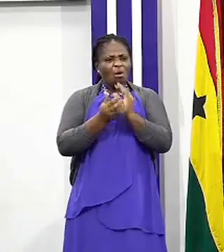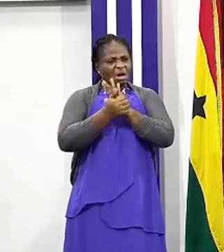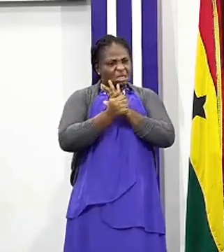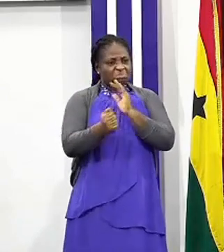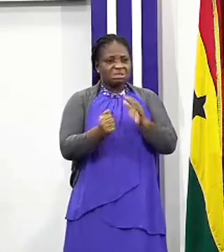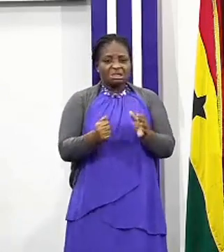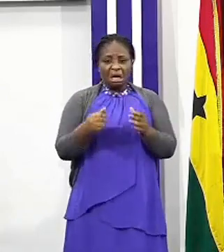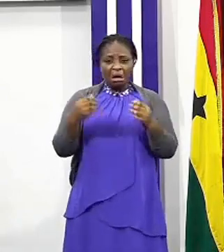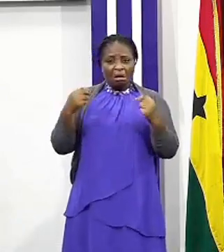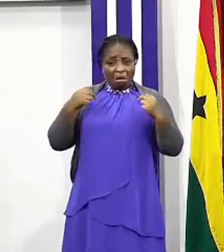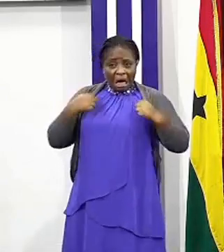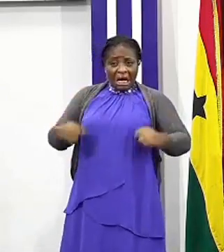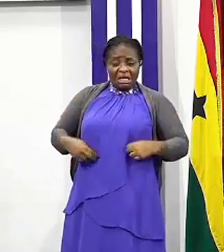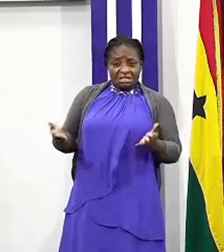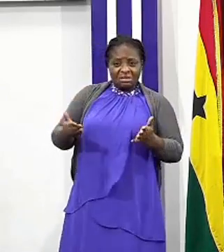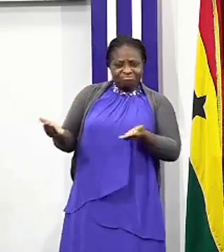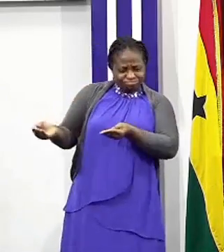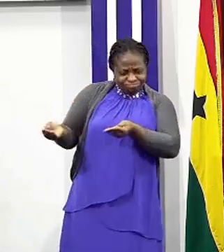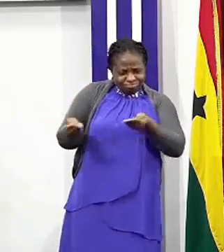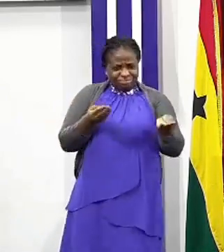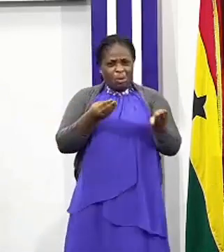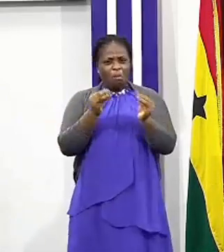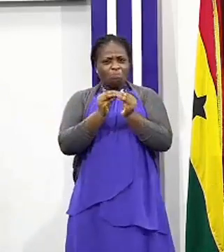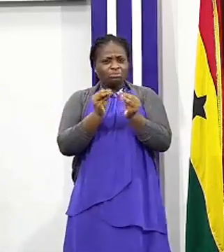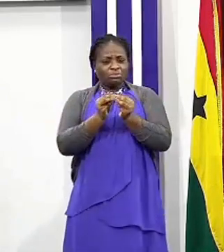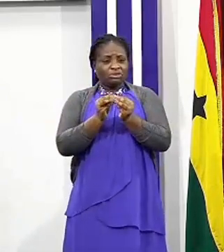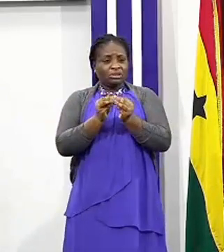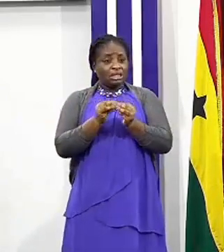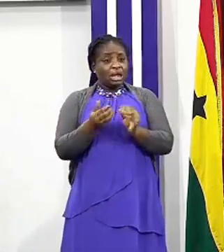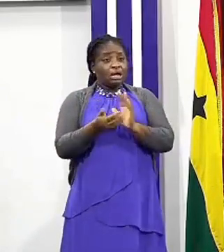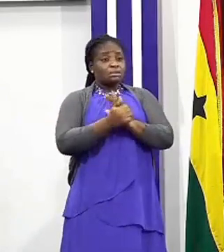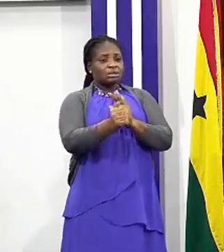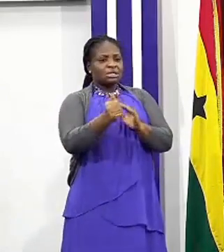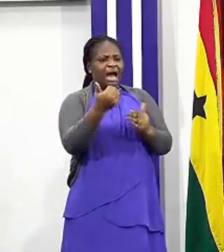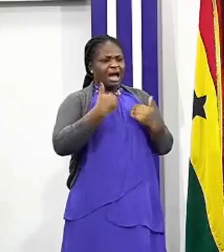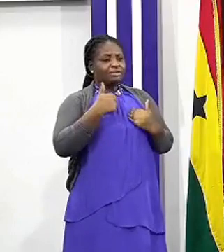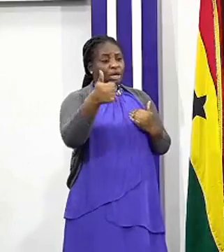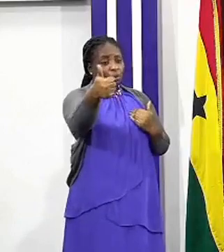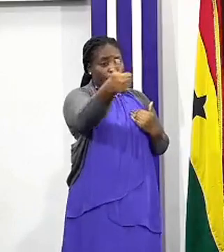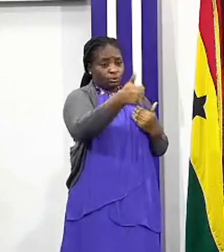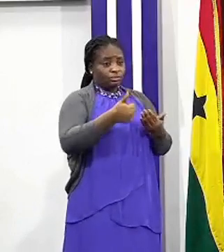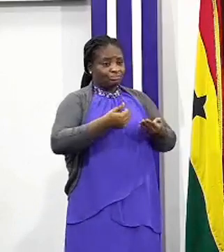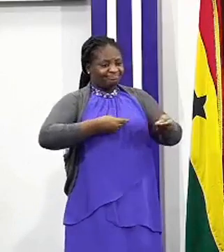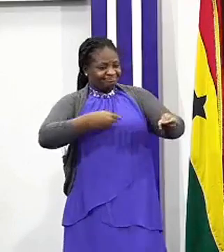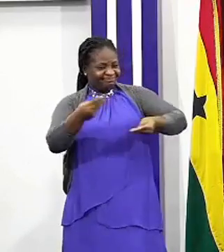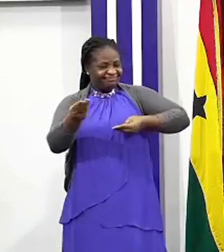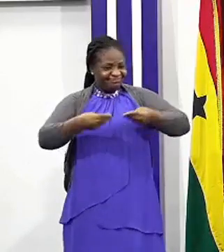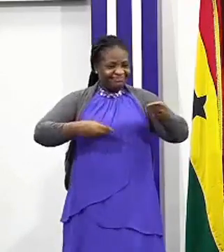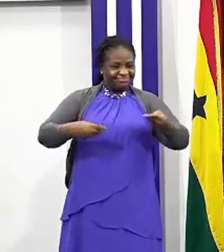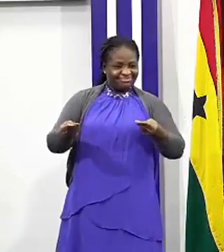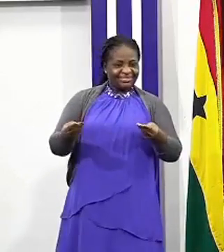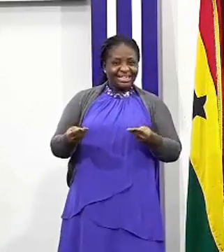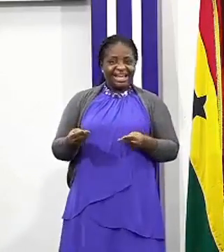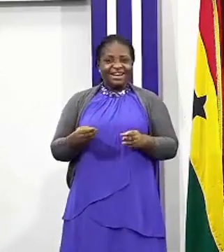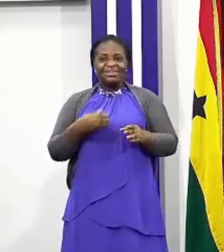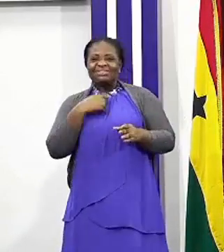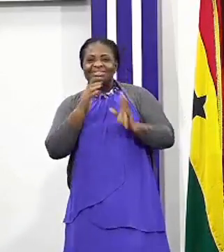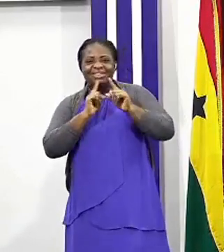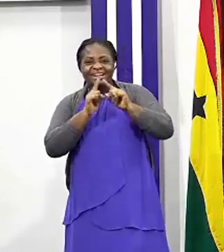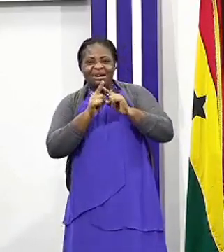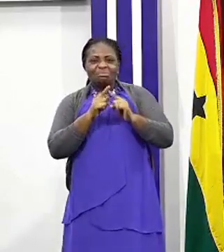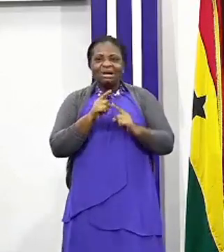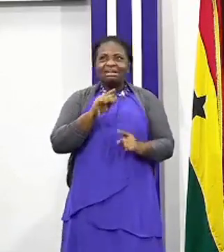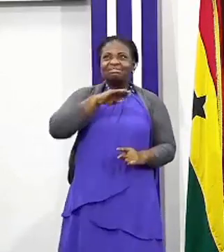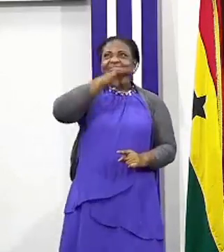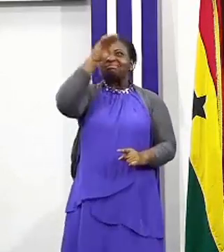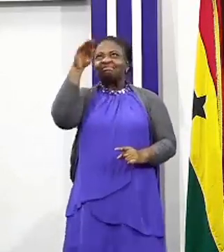Ghana Medical Association has provided a bit more of this. As for the experts, they have their own conversation. I'm sure you heard him distinguishing between bar graph and line graph and